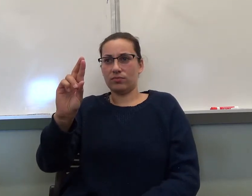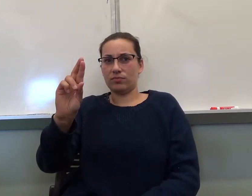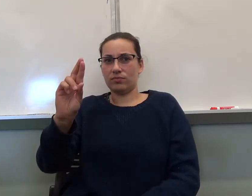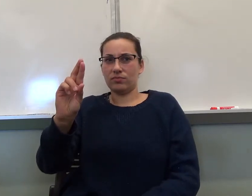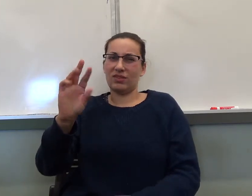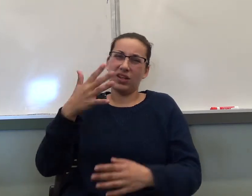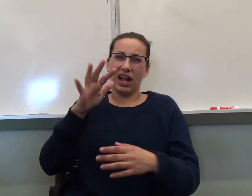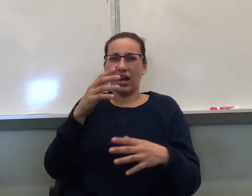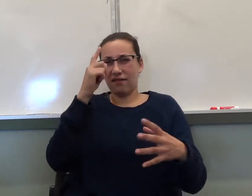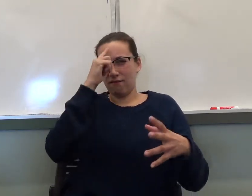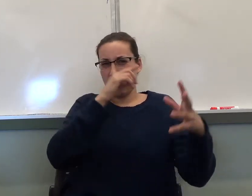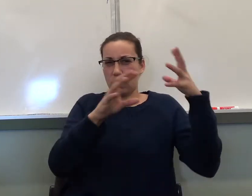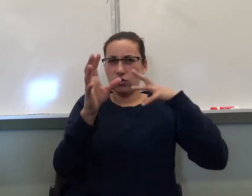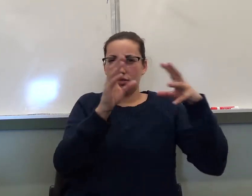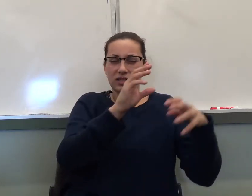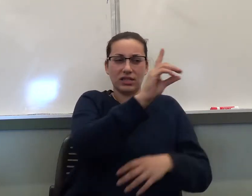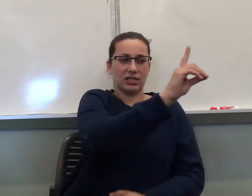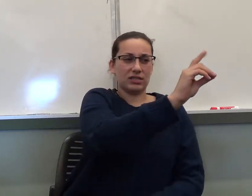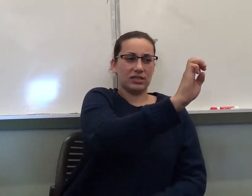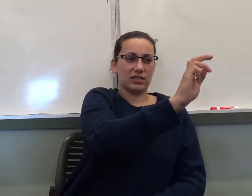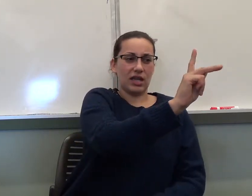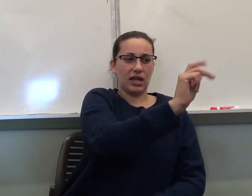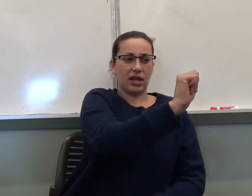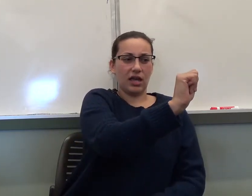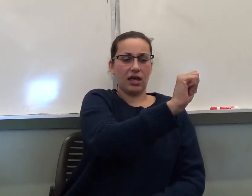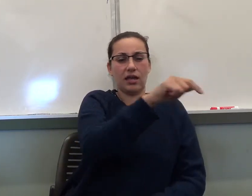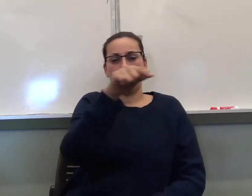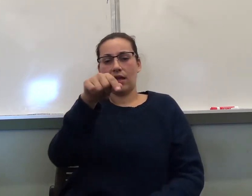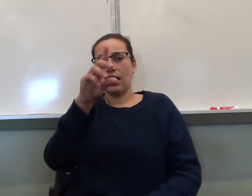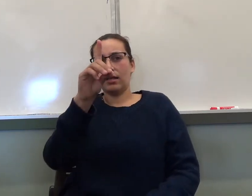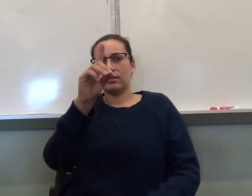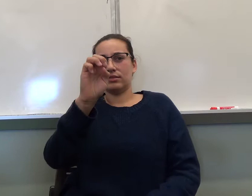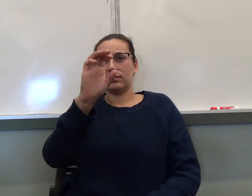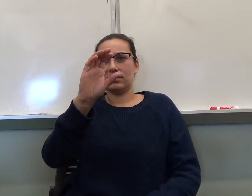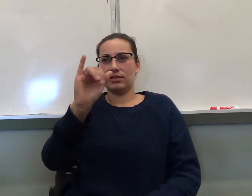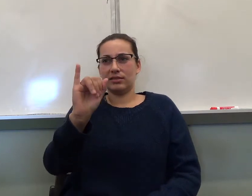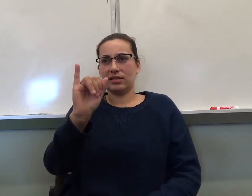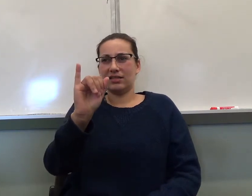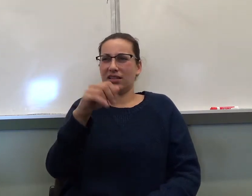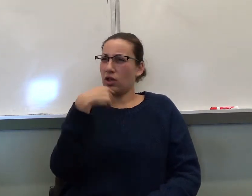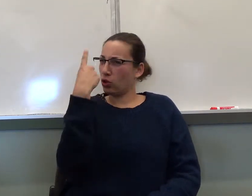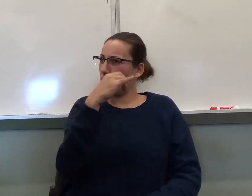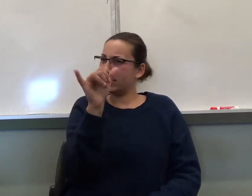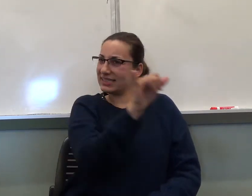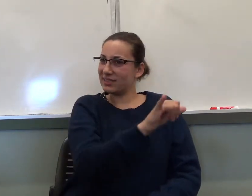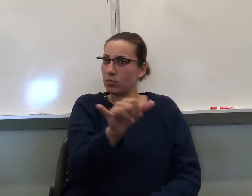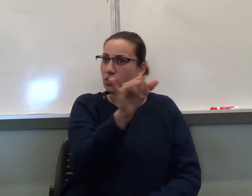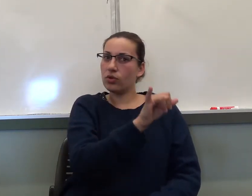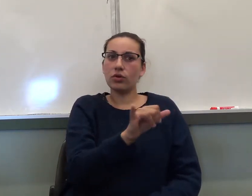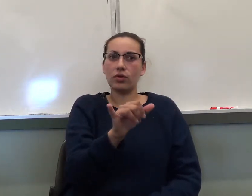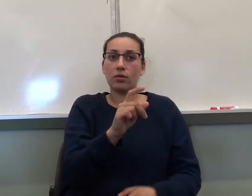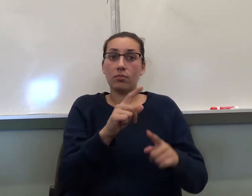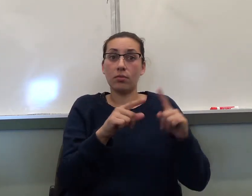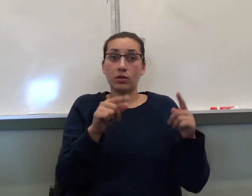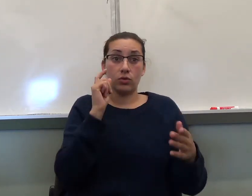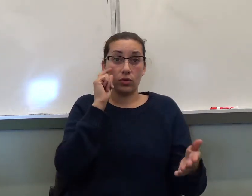decameter, because, you know, that sounds too similar, and they're written in a rather similar way. But notice the prefix is